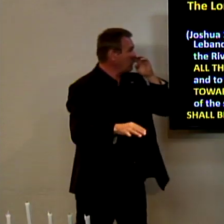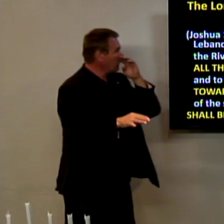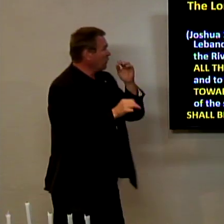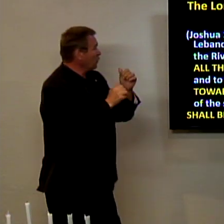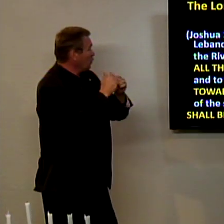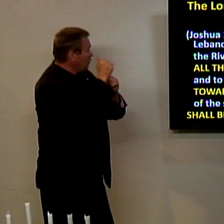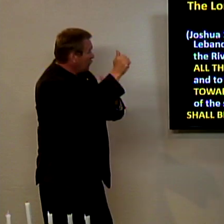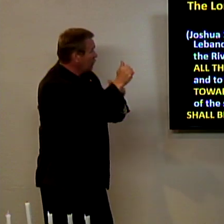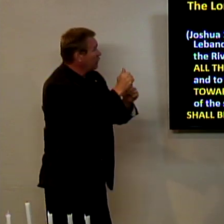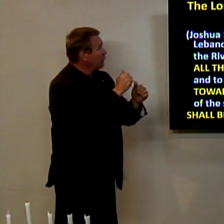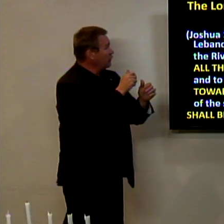river,